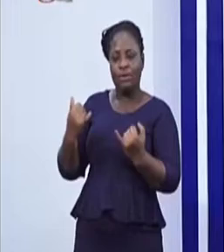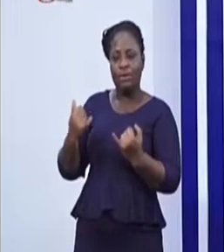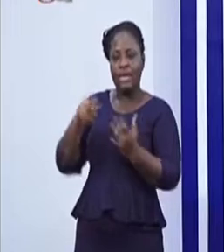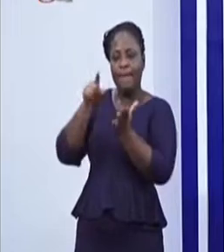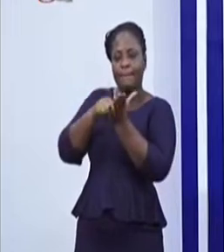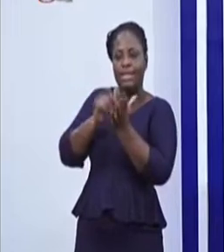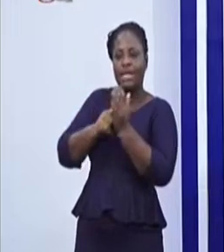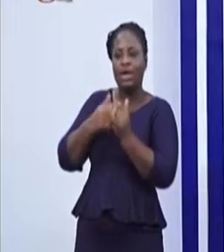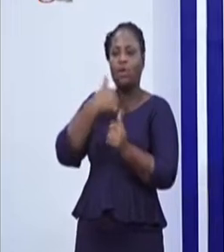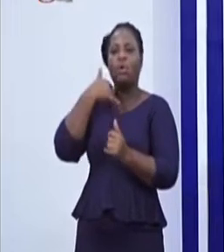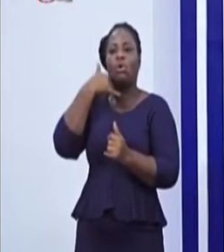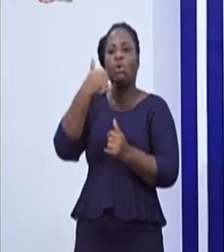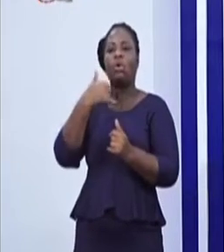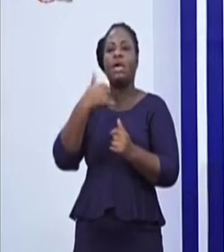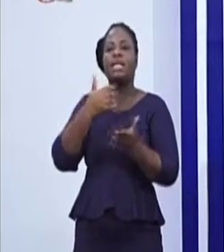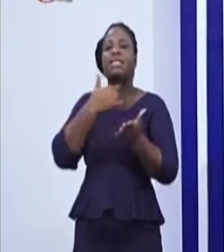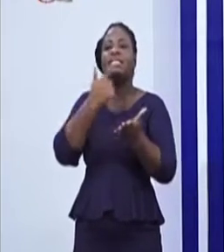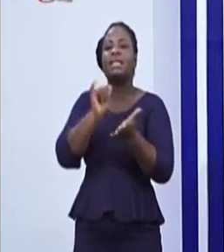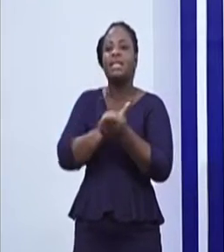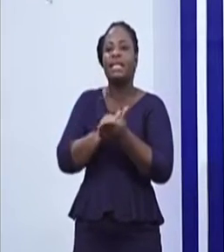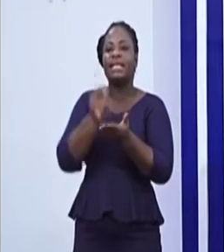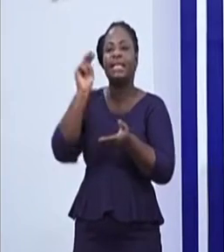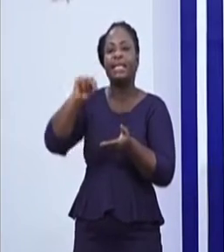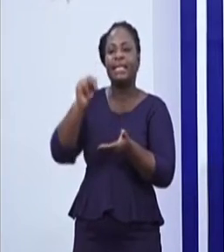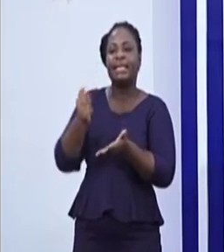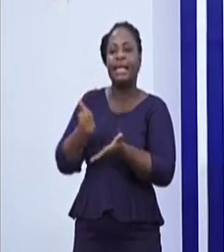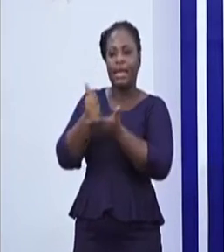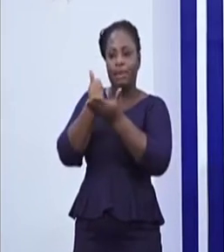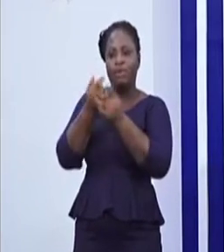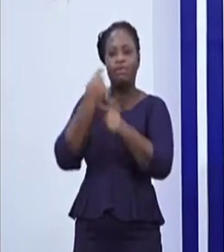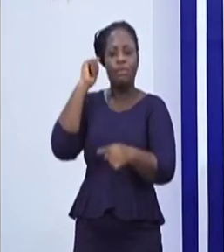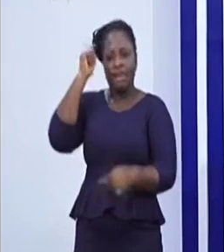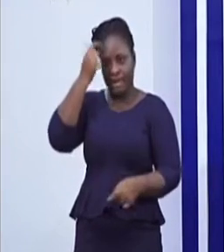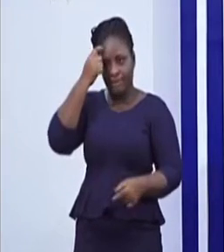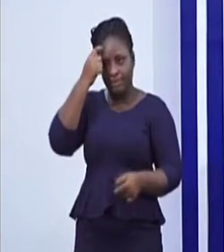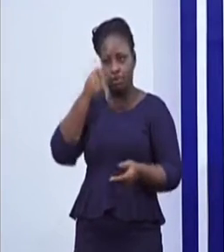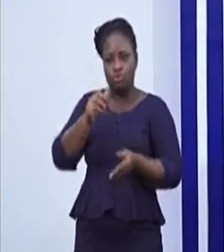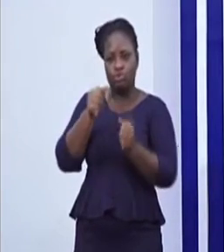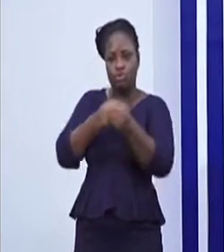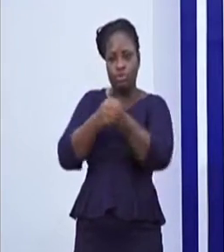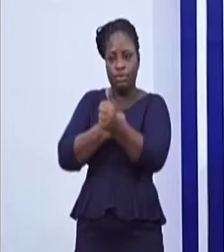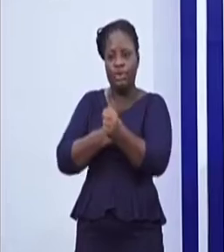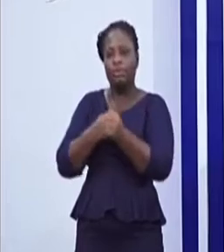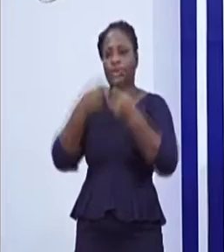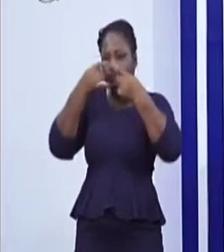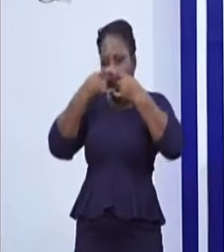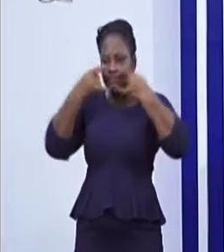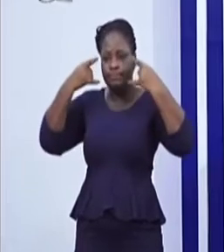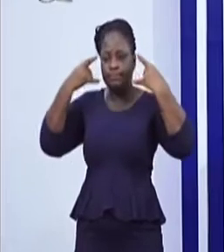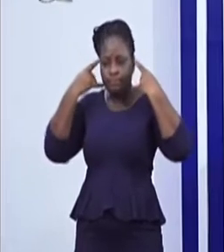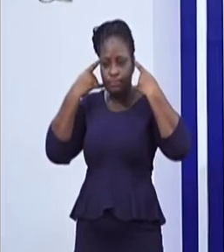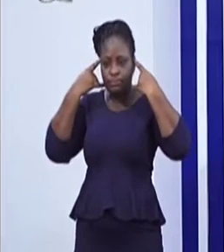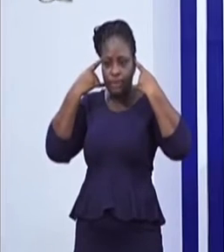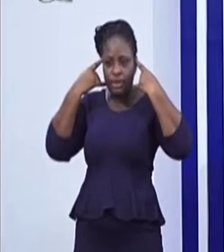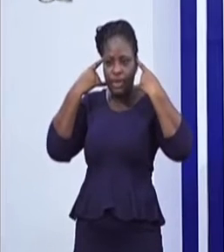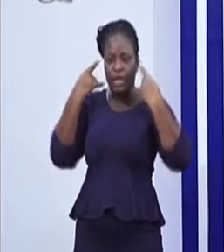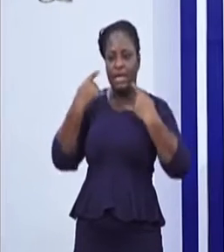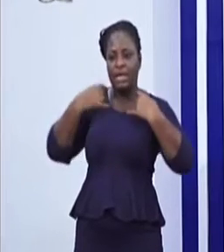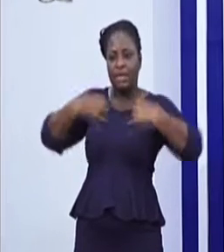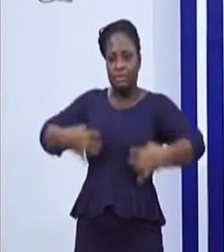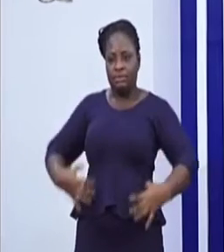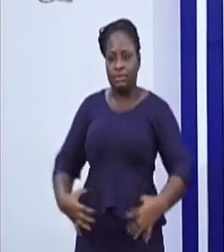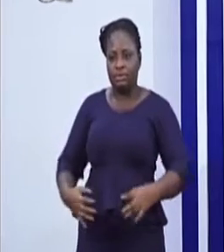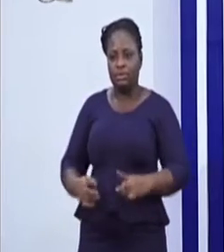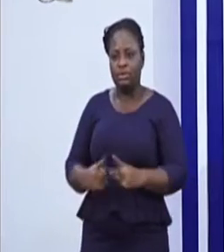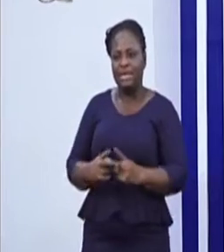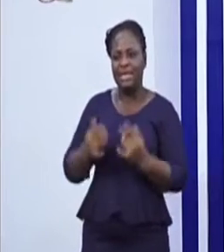on something that happened yesterday. So there's a particular question on what does government make